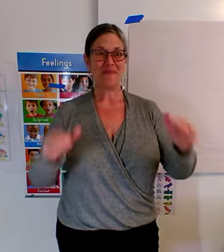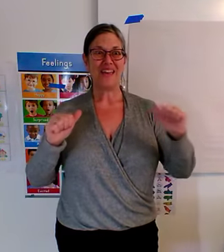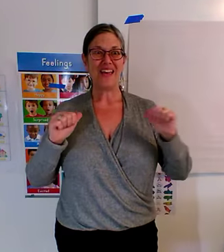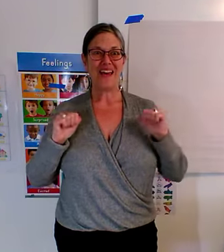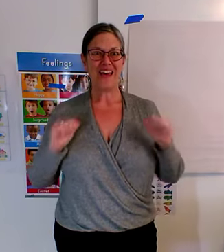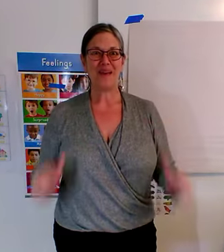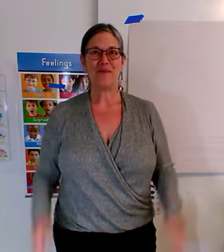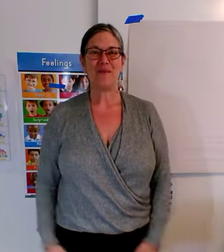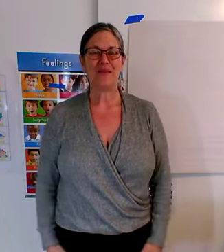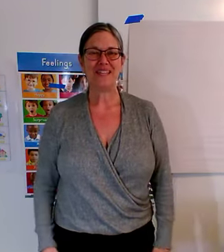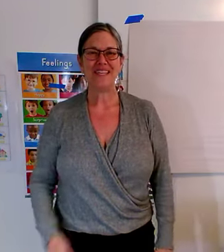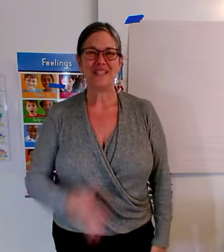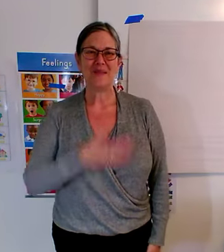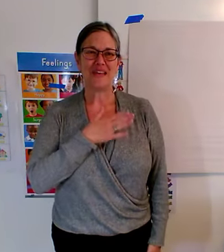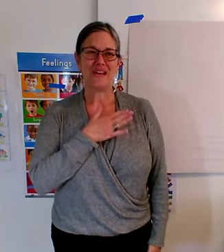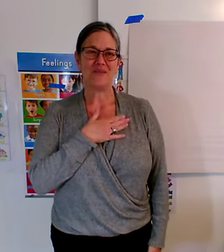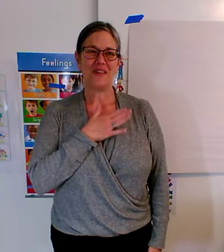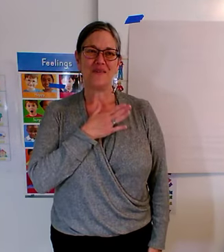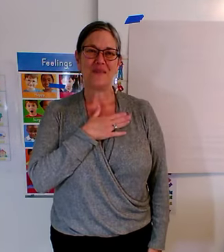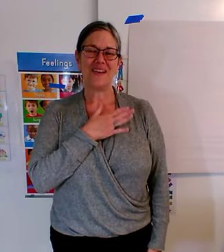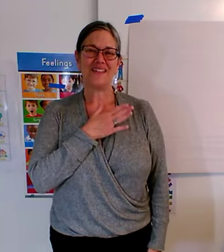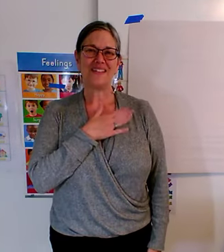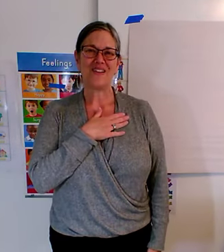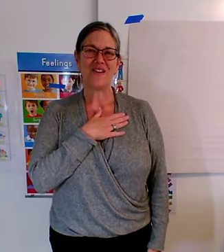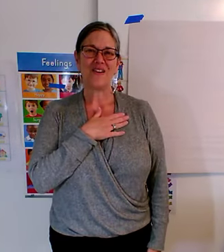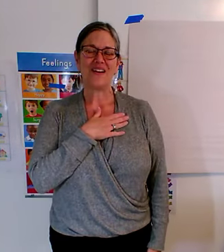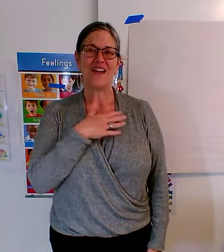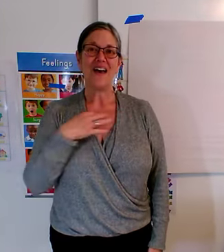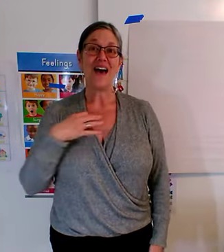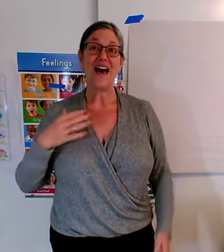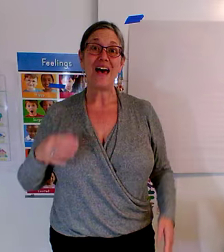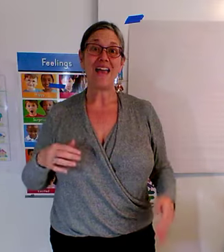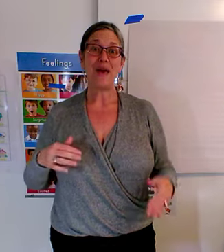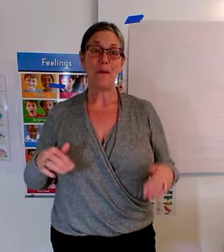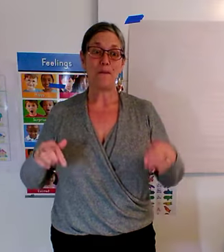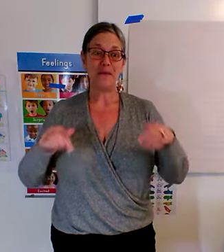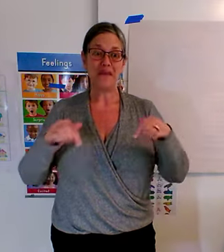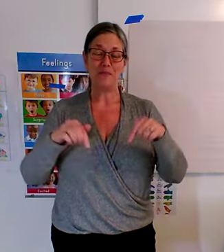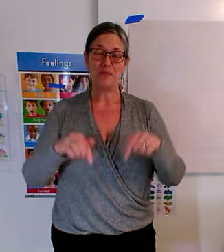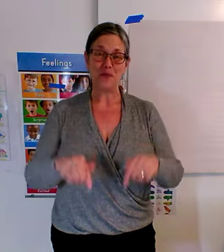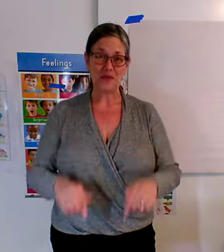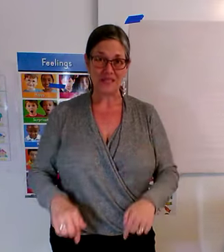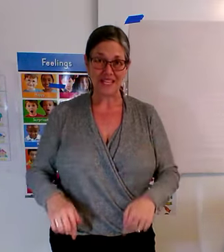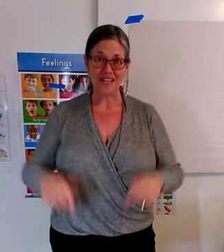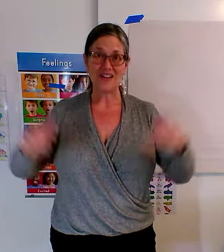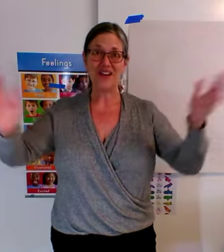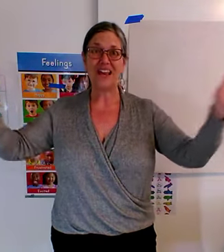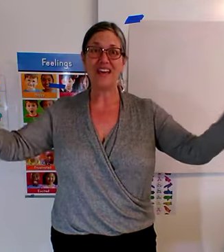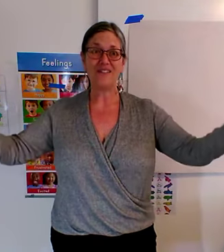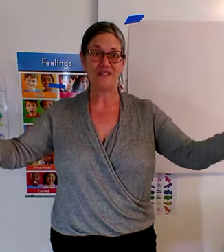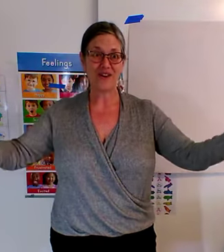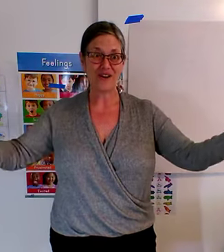I'm a policeman with my star. I help people near and far.